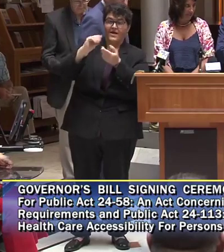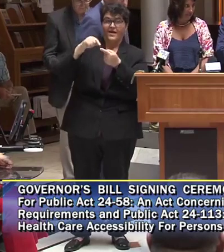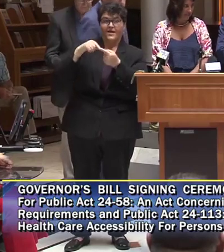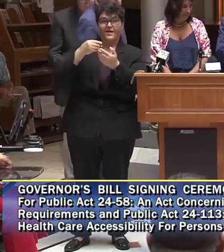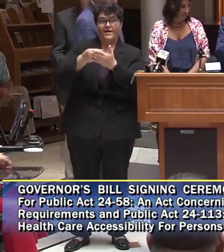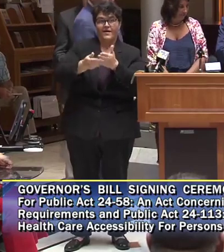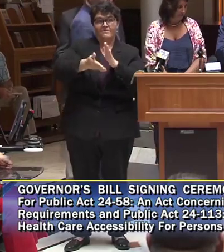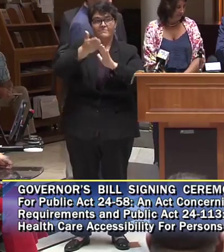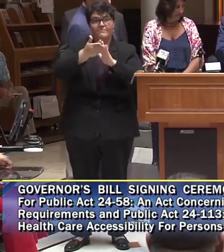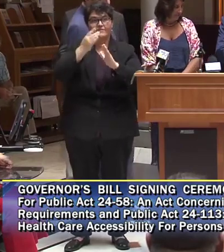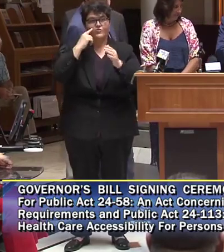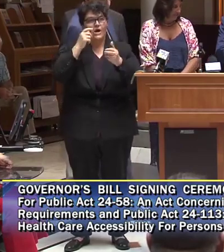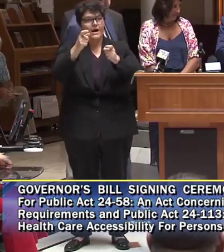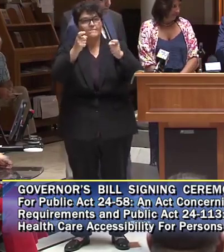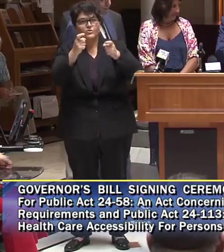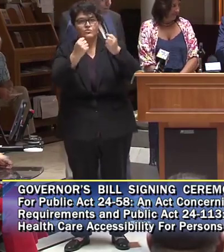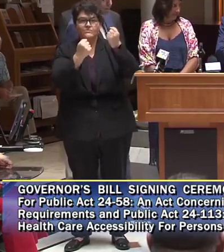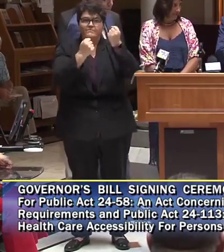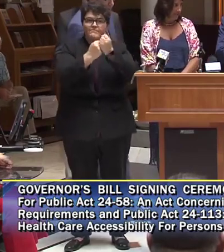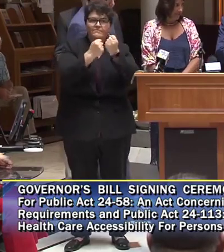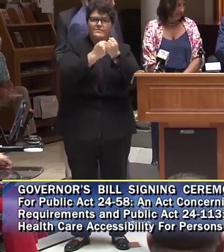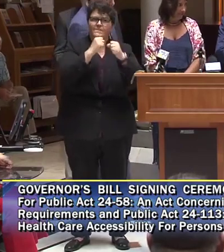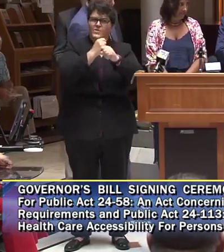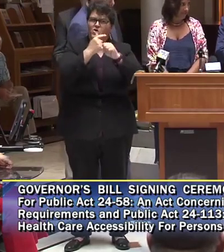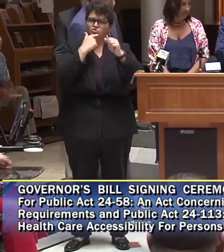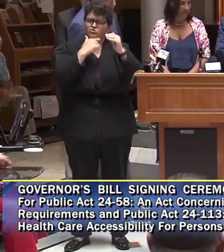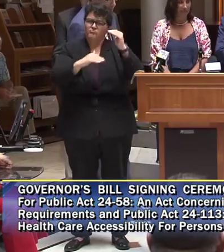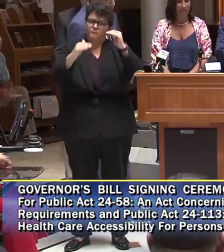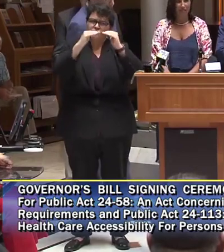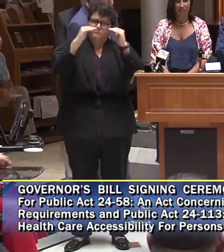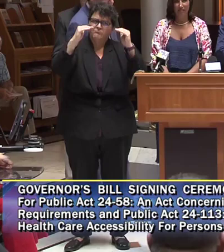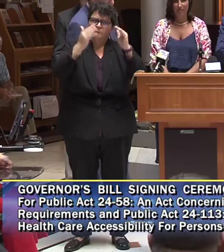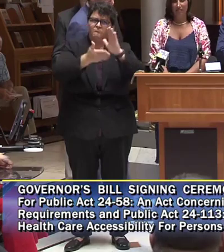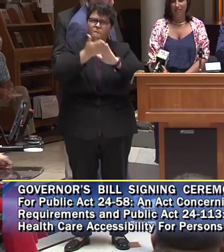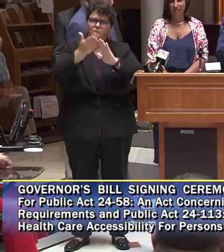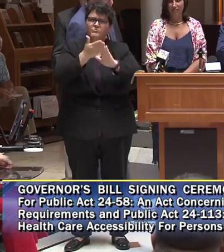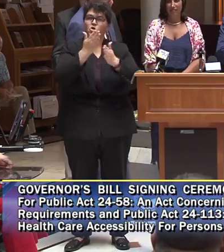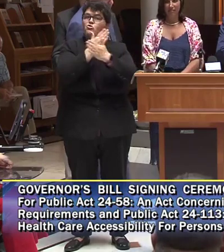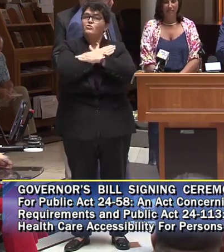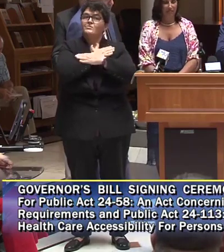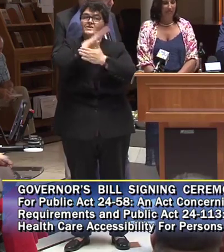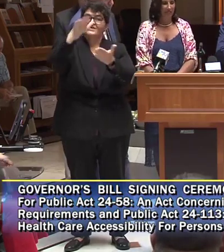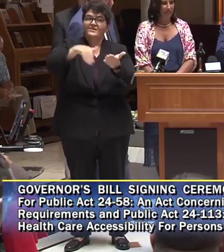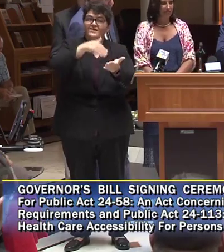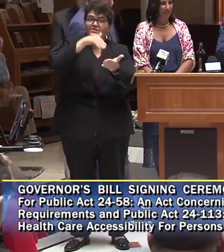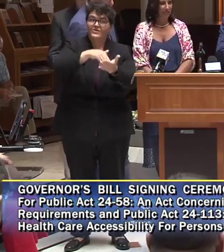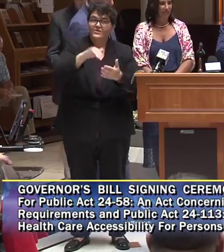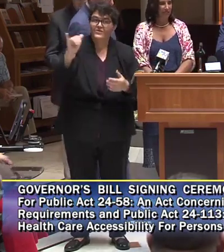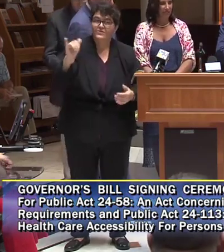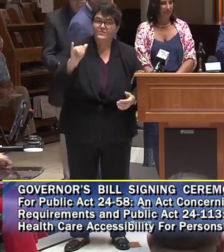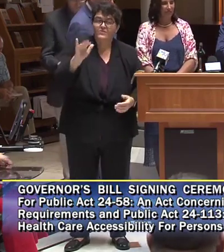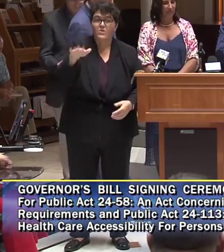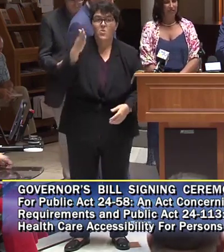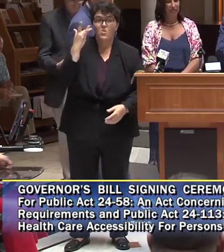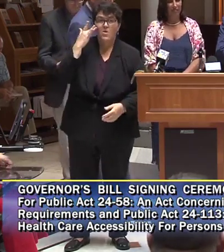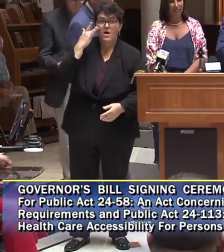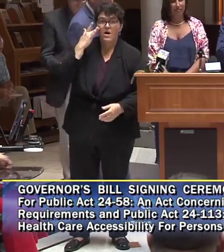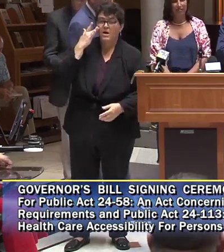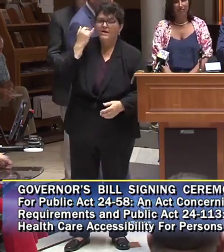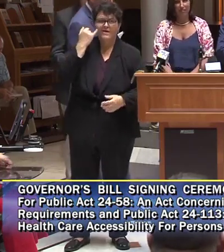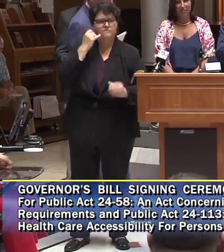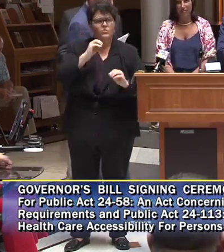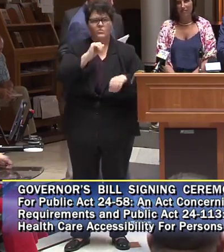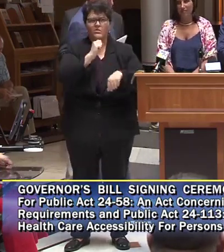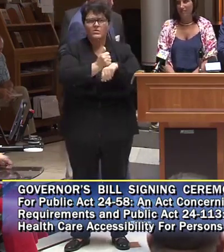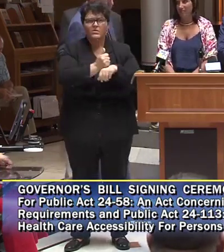peer-run respite center so that psychiatric hospitalization is not the only option during a mental health crisis.